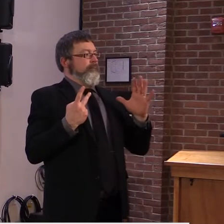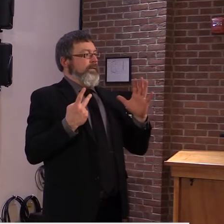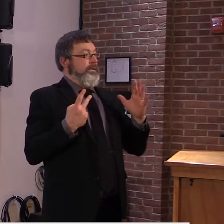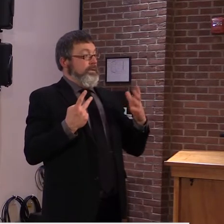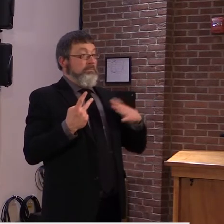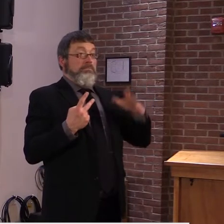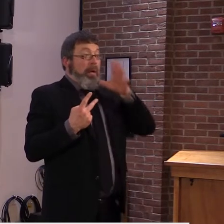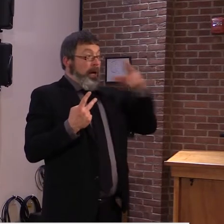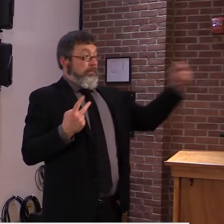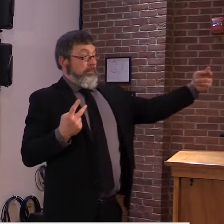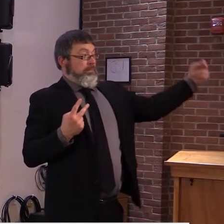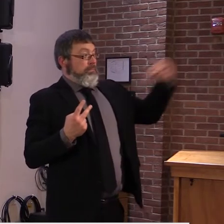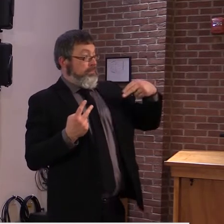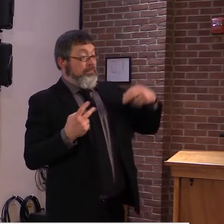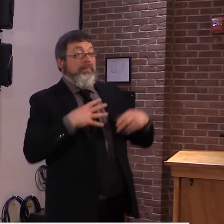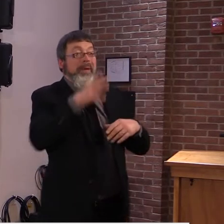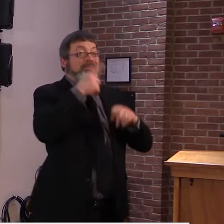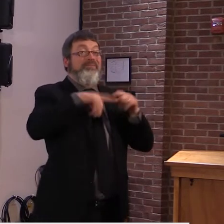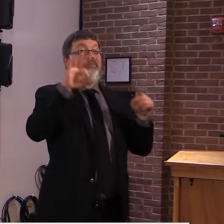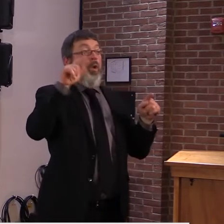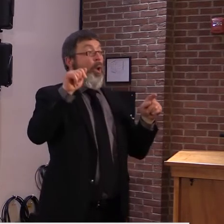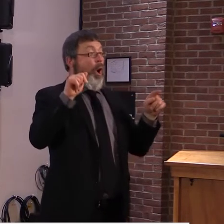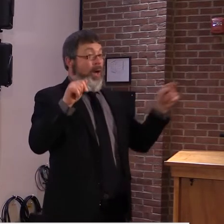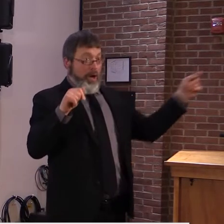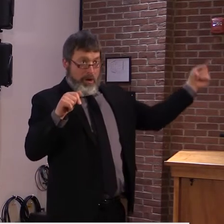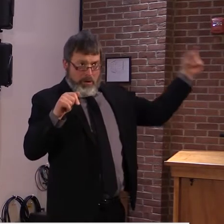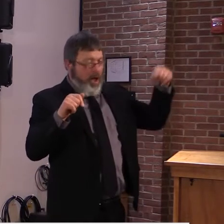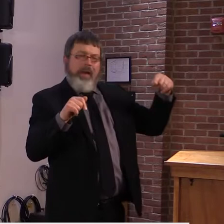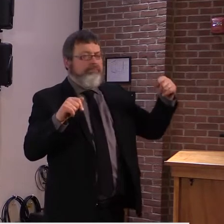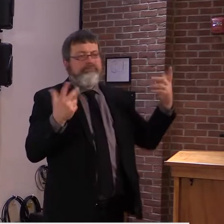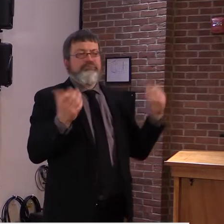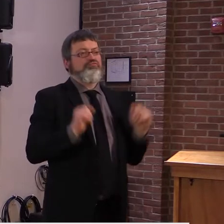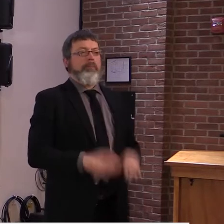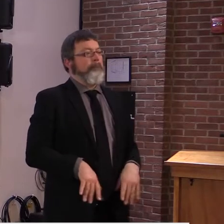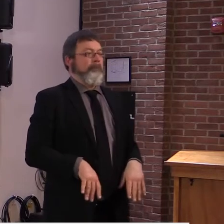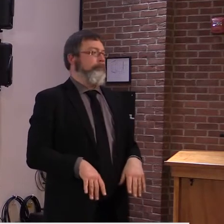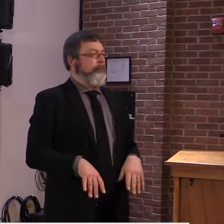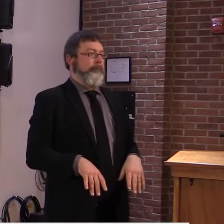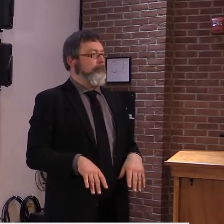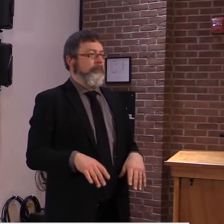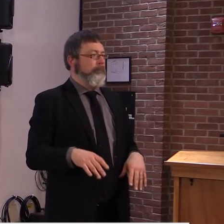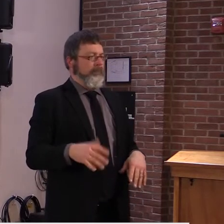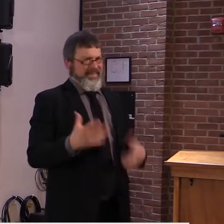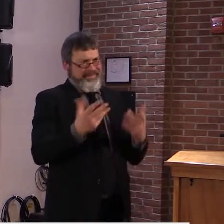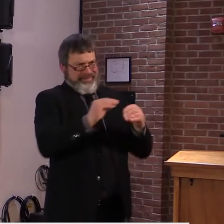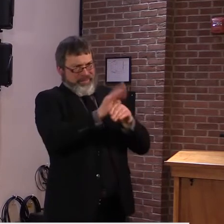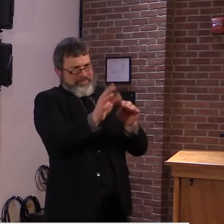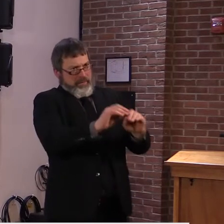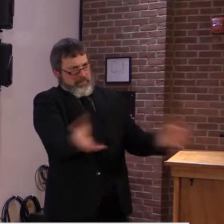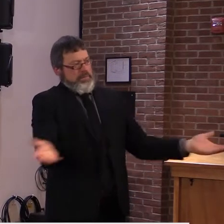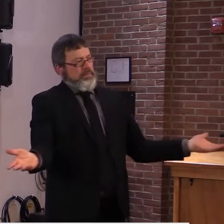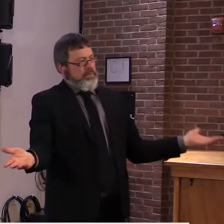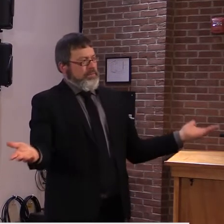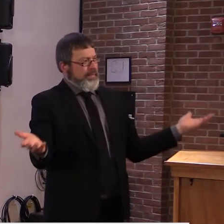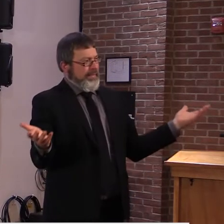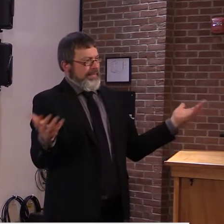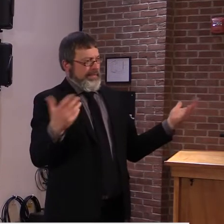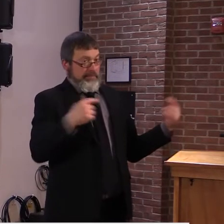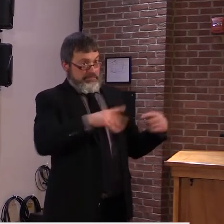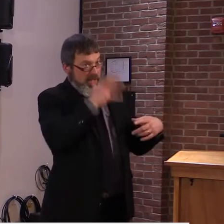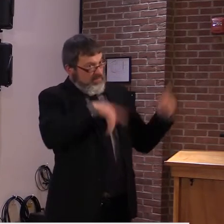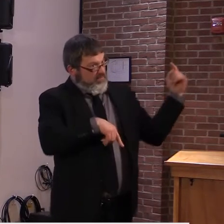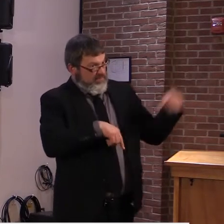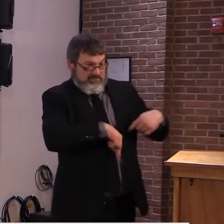Florida and was planning to come up. She hasn't been to Vermont in decades, and this was going to be the year she was coming. But after